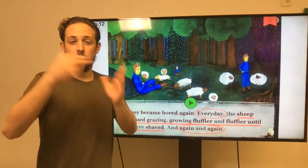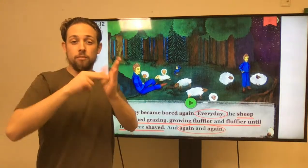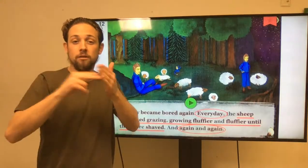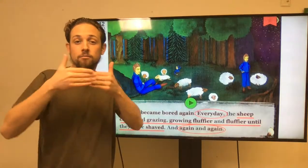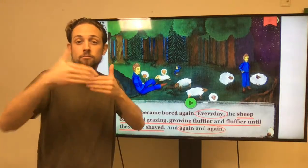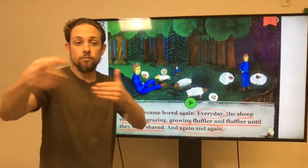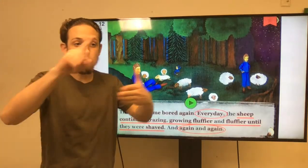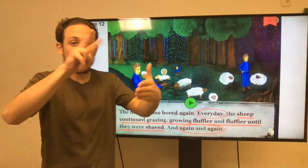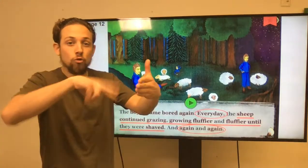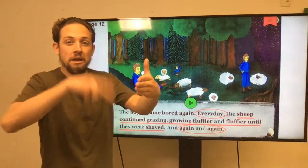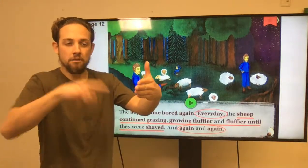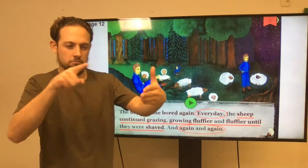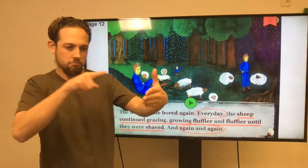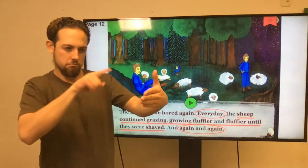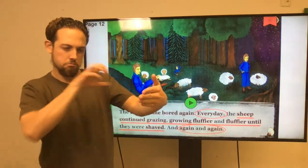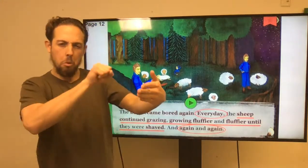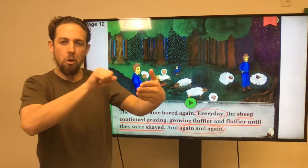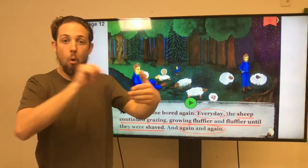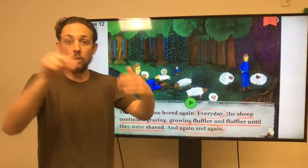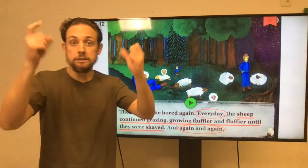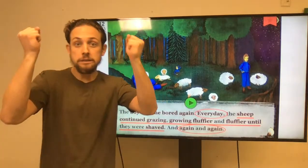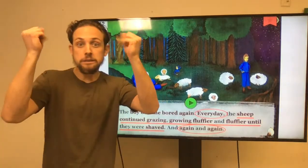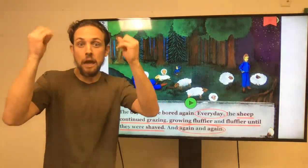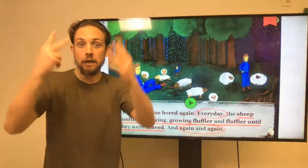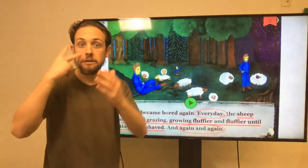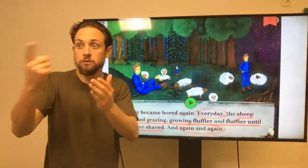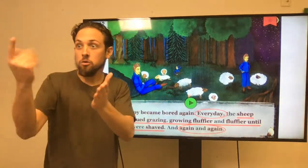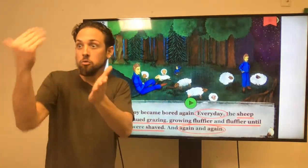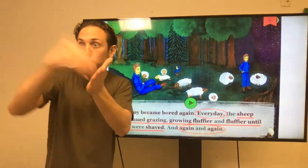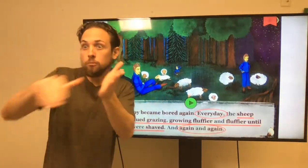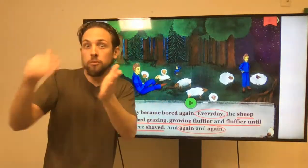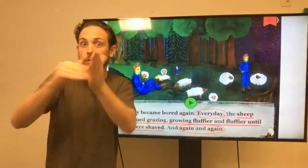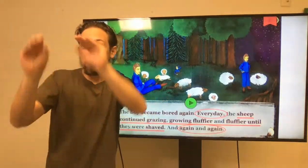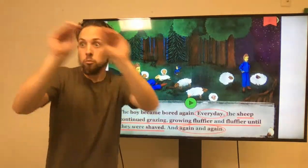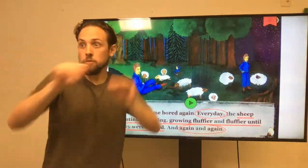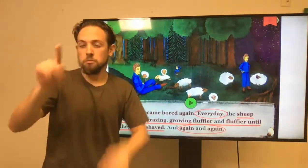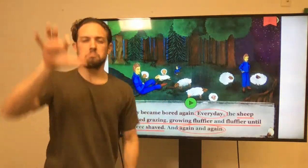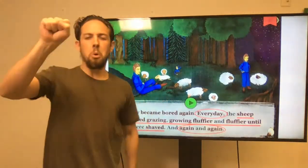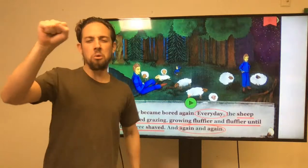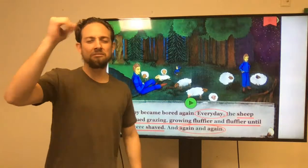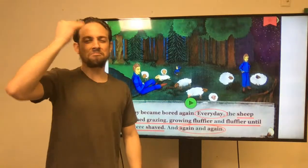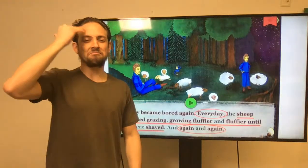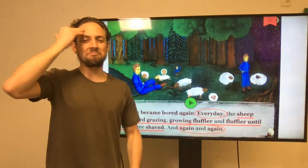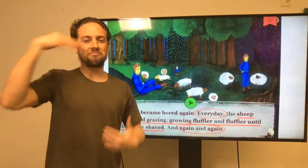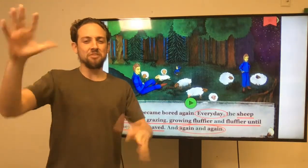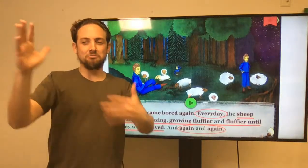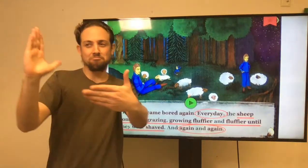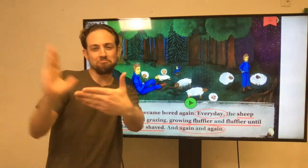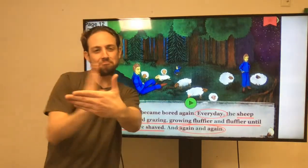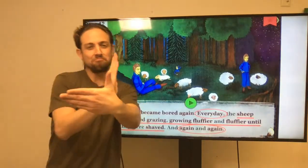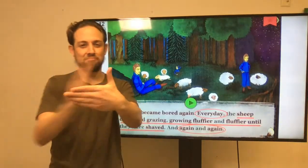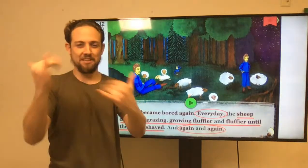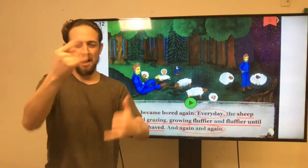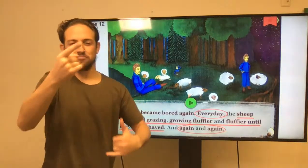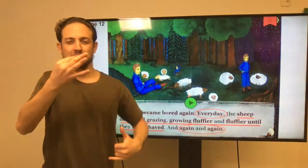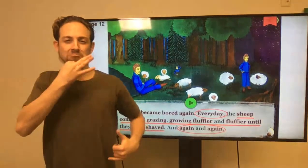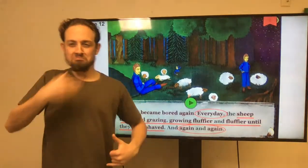I really enjoy learning with you today. Hopefully, as you read the story and watch the narration, you can